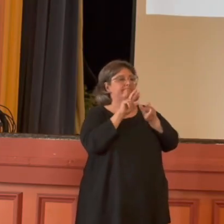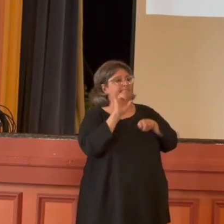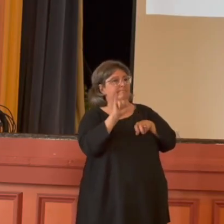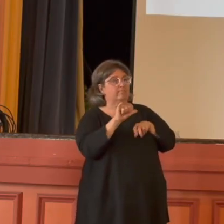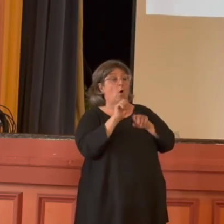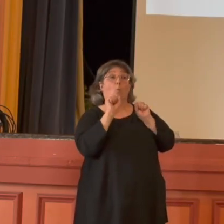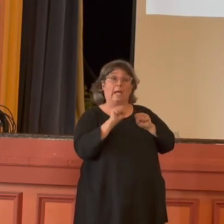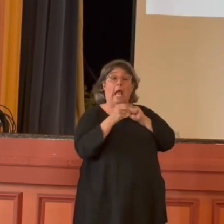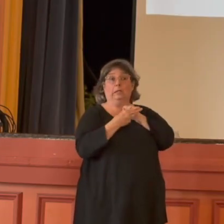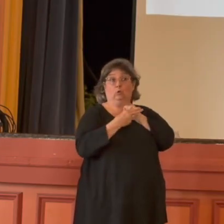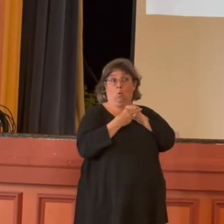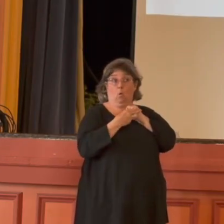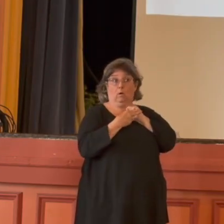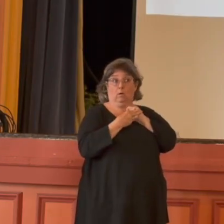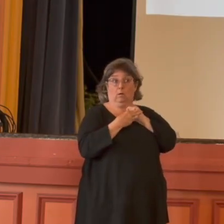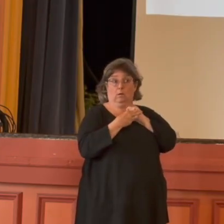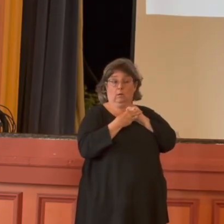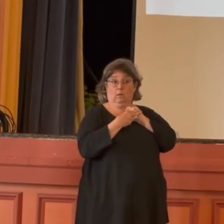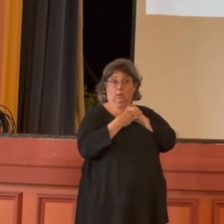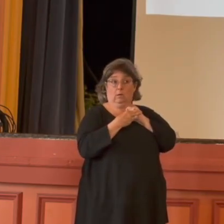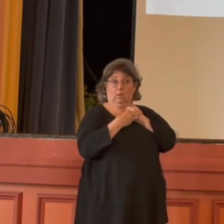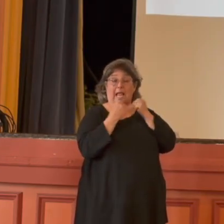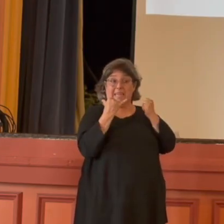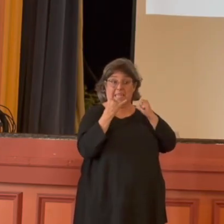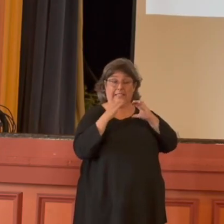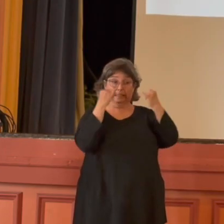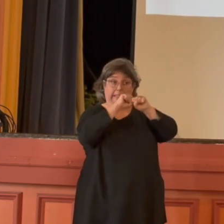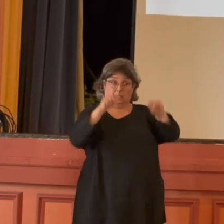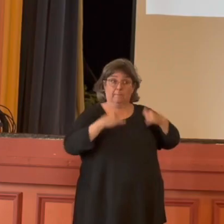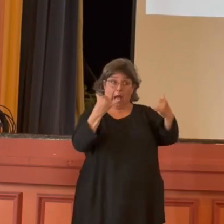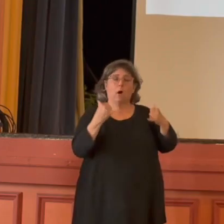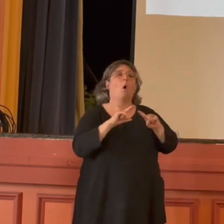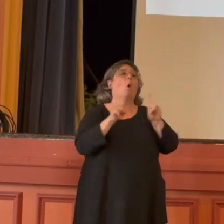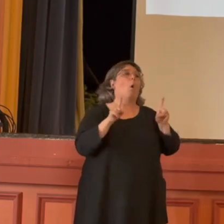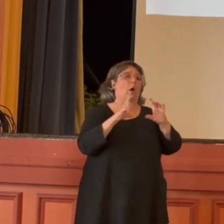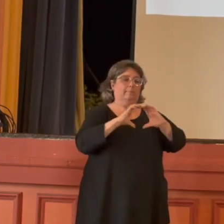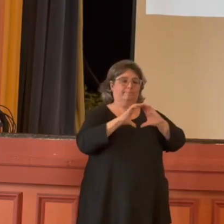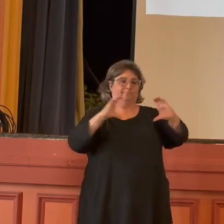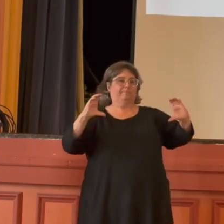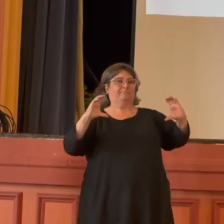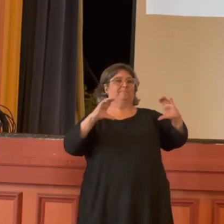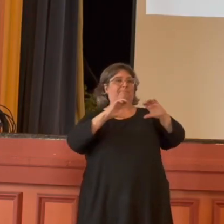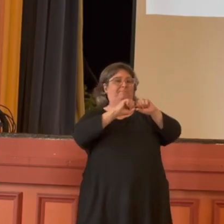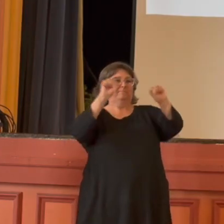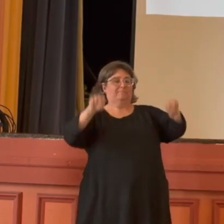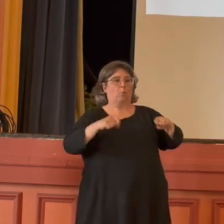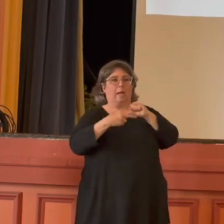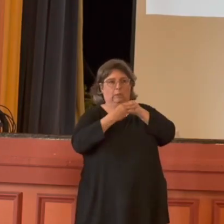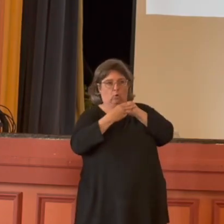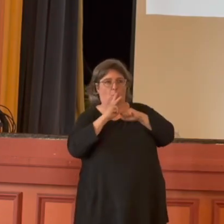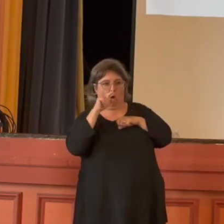where we can store in the existing system or enlarge the pipes of the existing system so we can